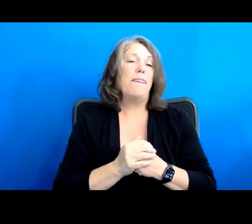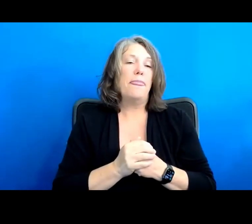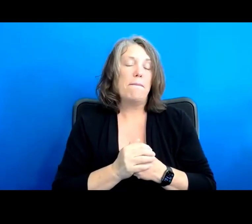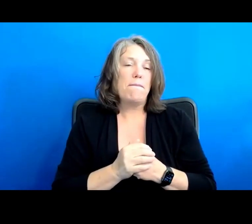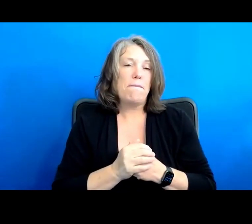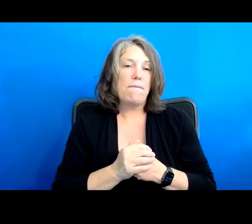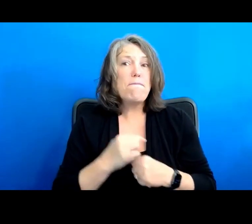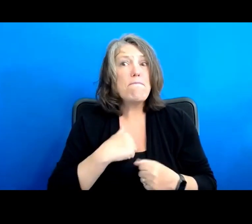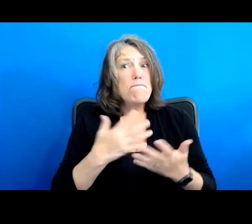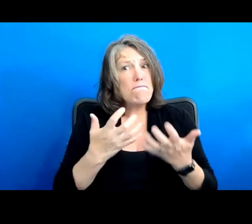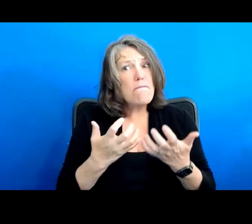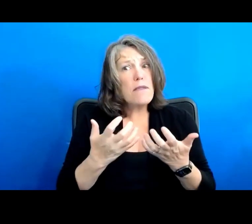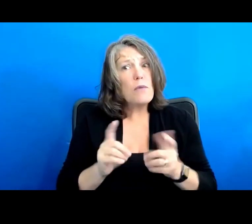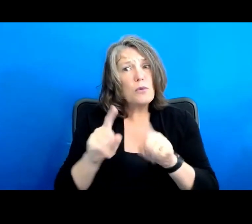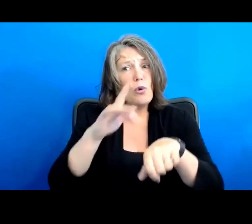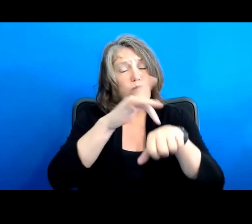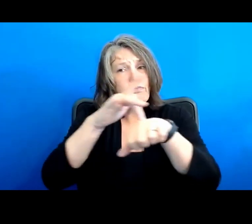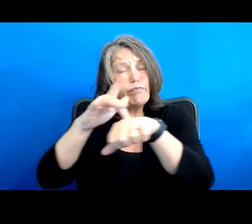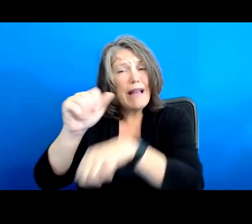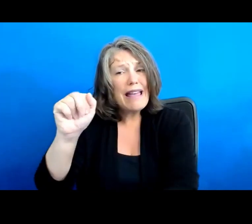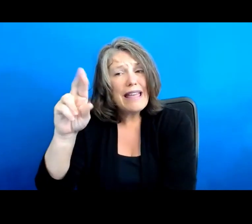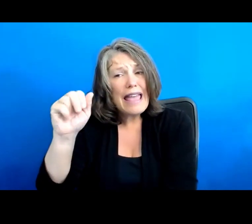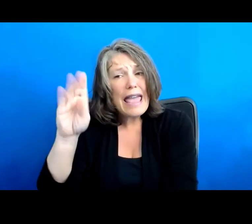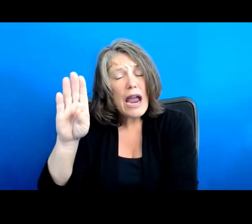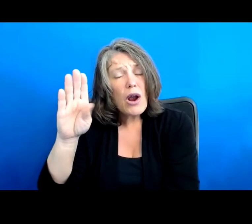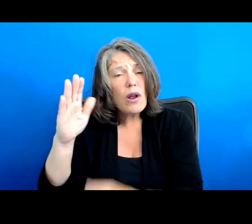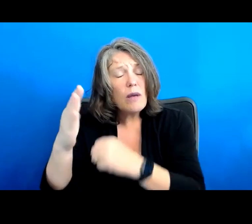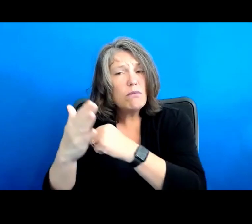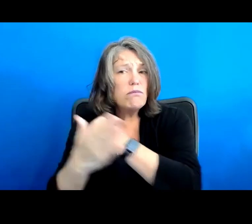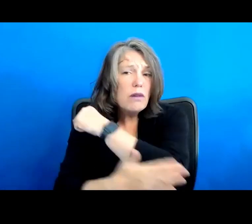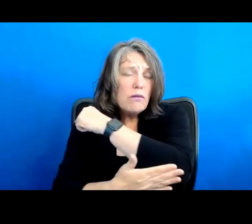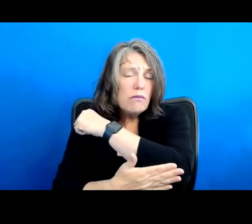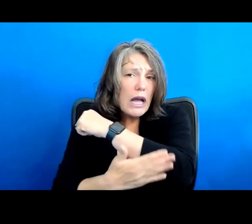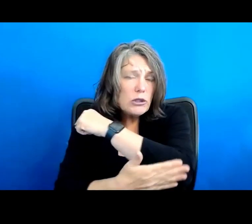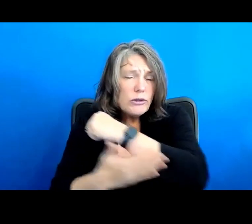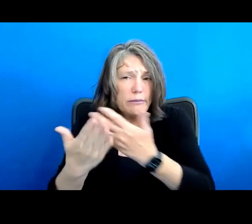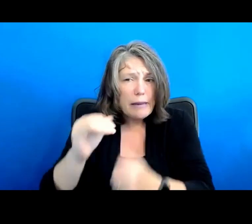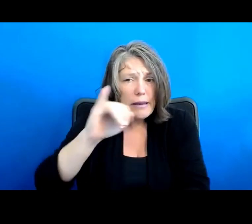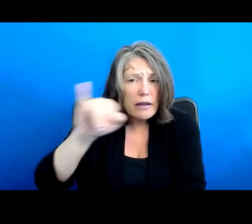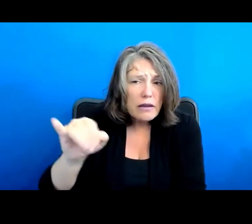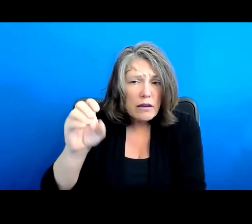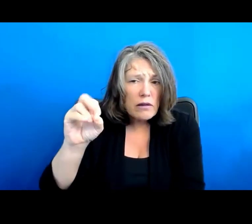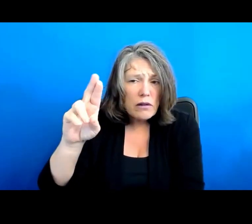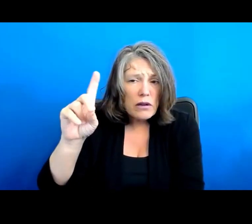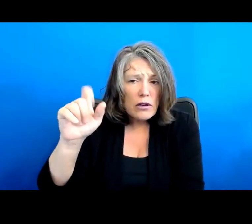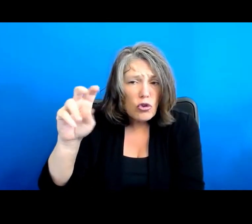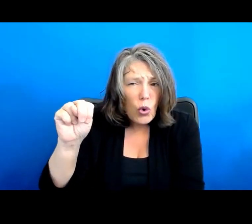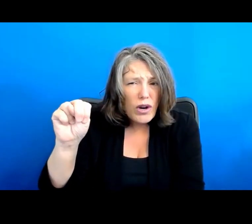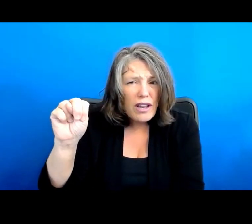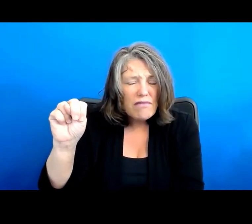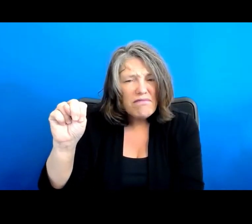some Arab countries, maybe Jordan, maybe 1 or 2 others, and